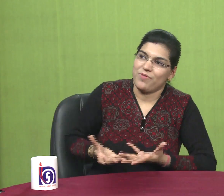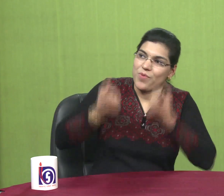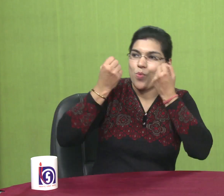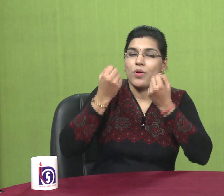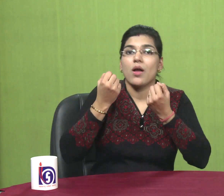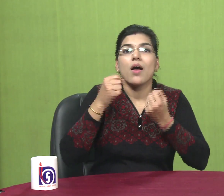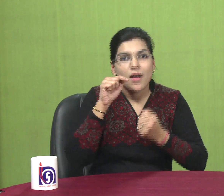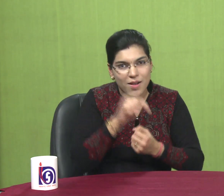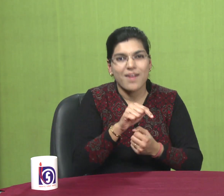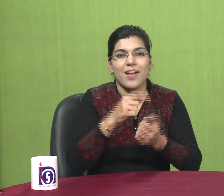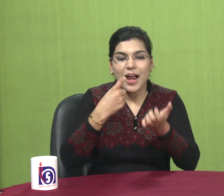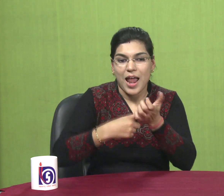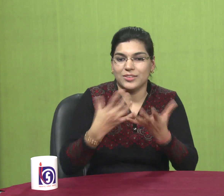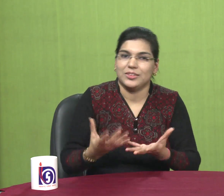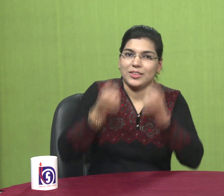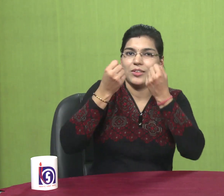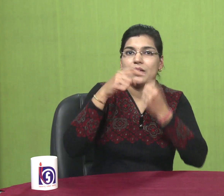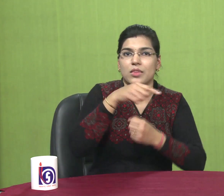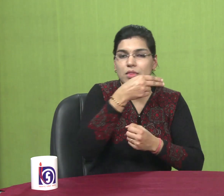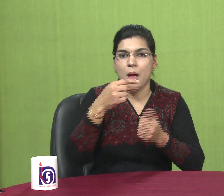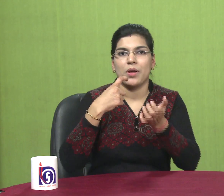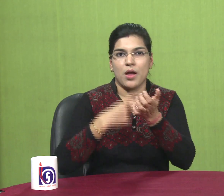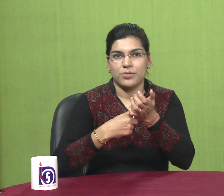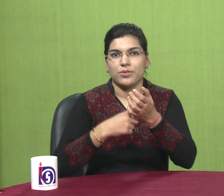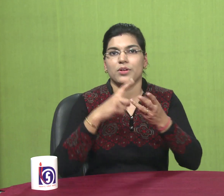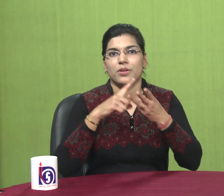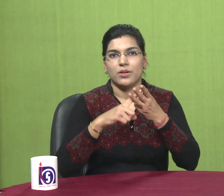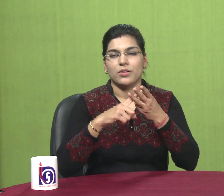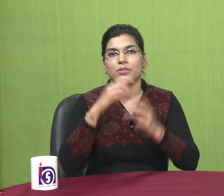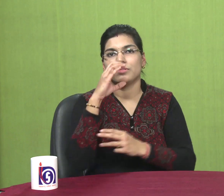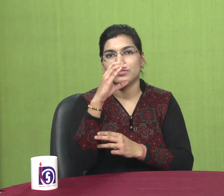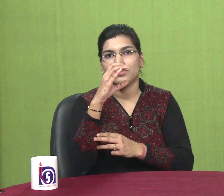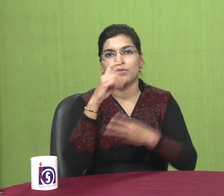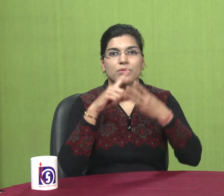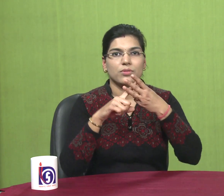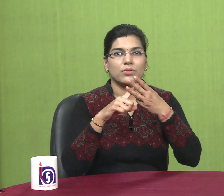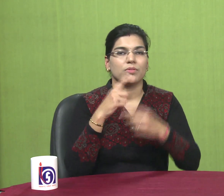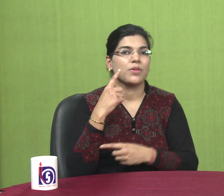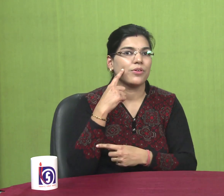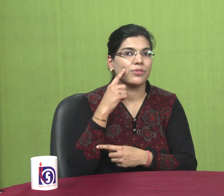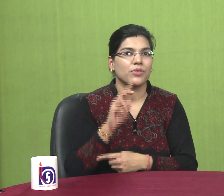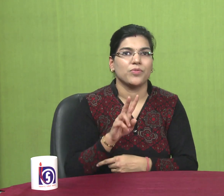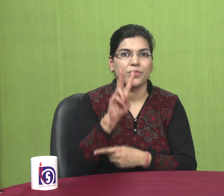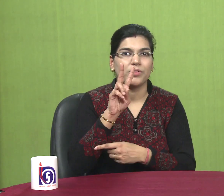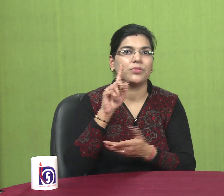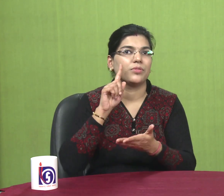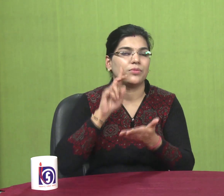mail is that you can retrieve your email from any location in the world, provided that you have